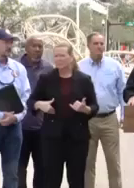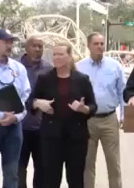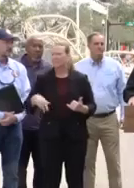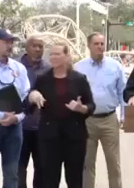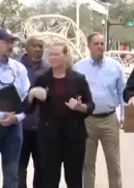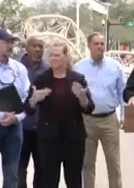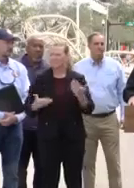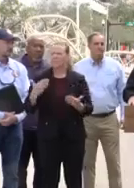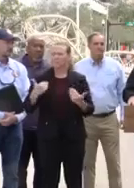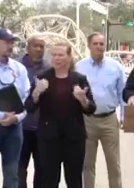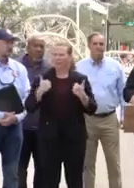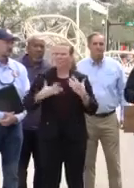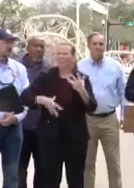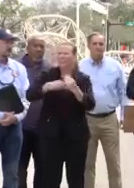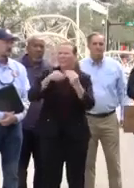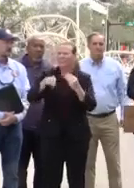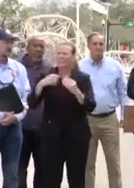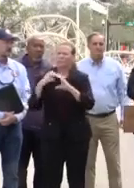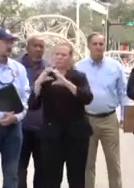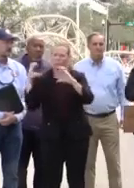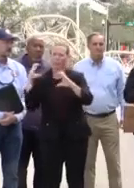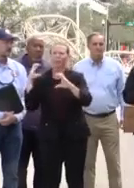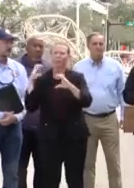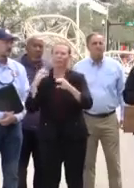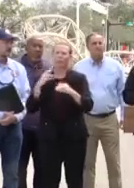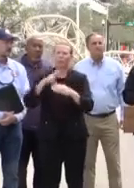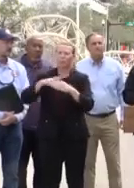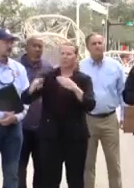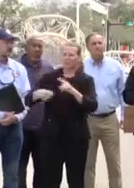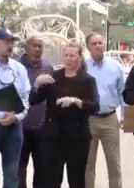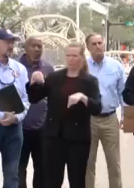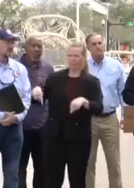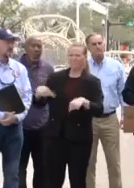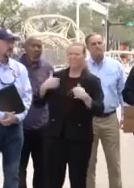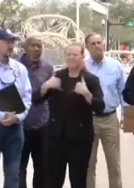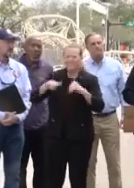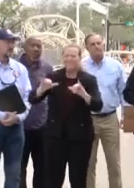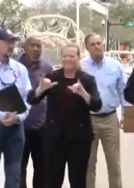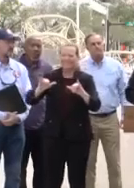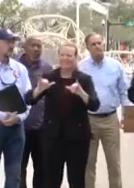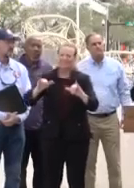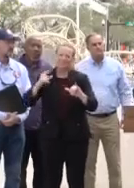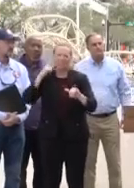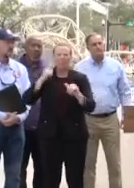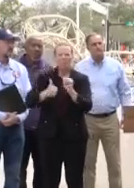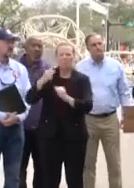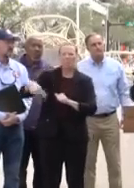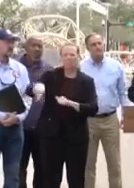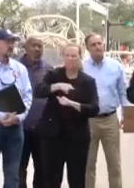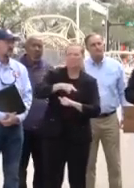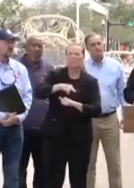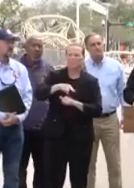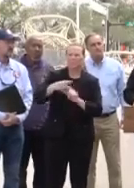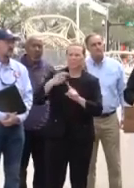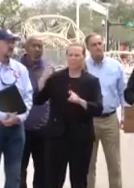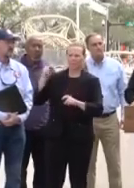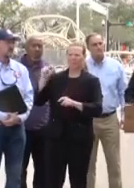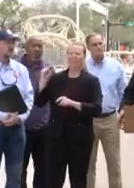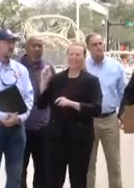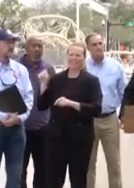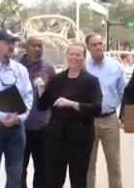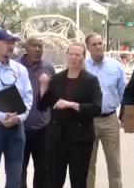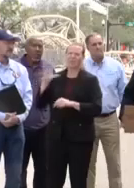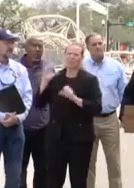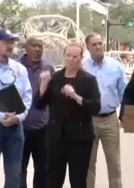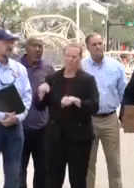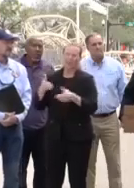be additional need for trailers as a result of this, but I still think the bulk of them are going to be from Helene. So you can request